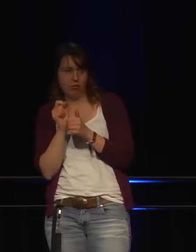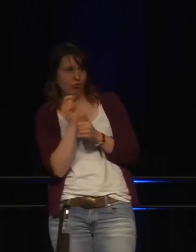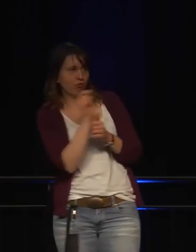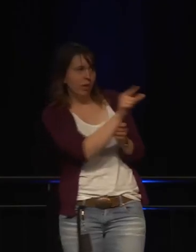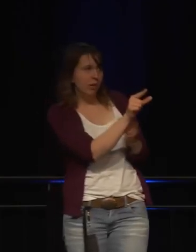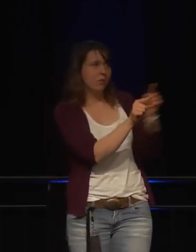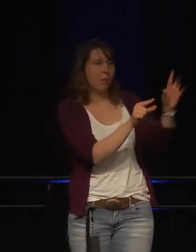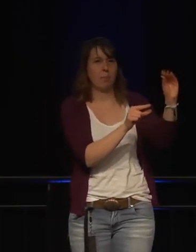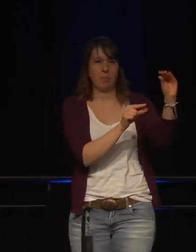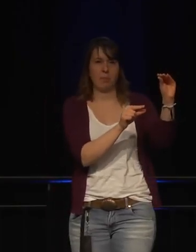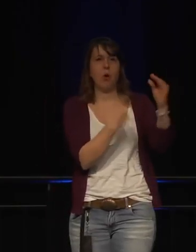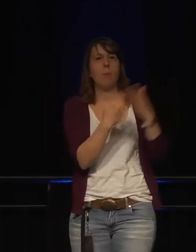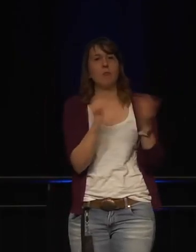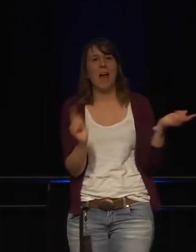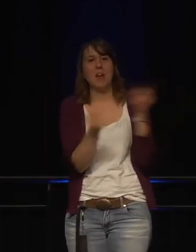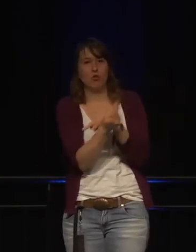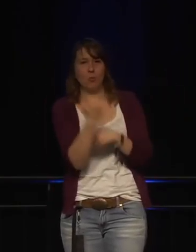what does this actually?